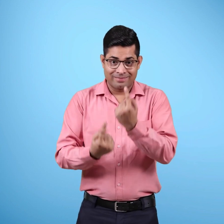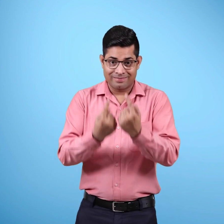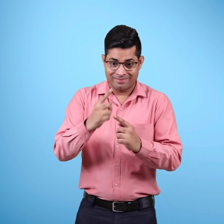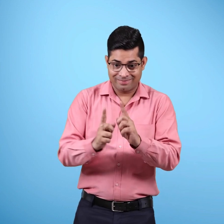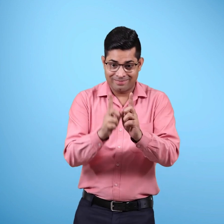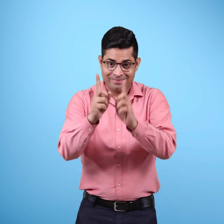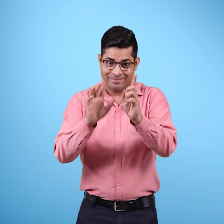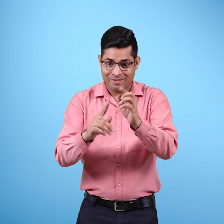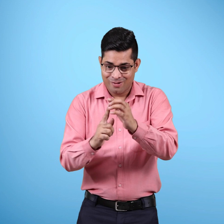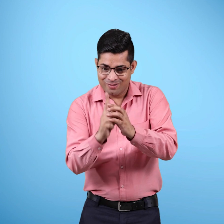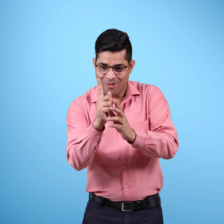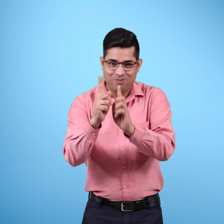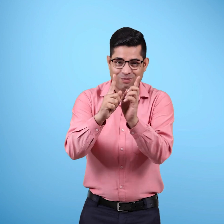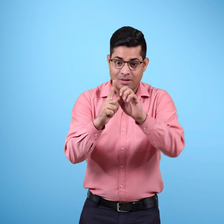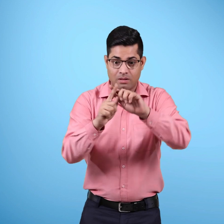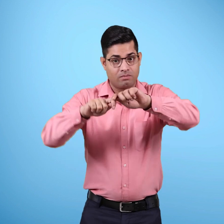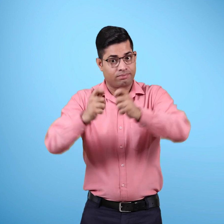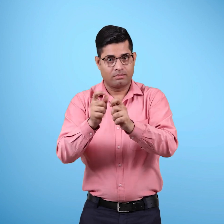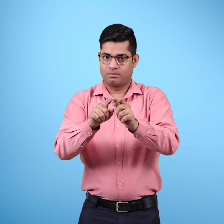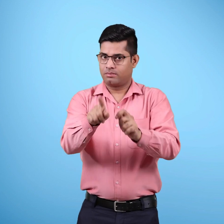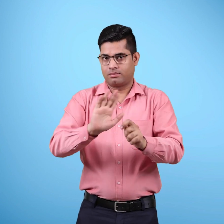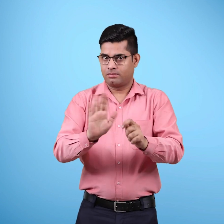Take care that the stem does not break.